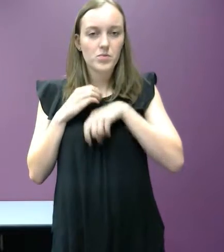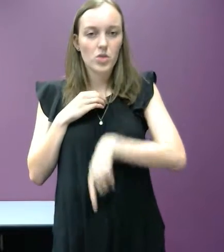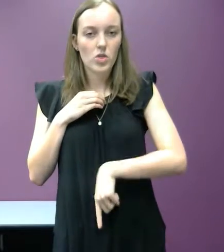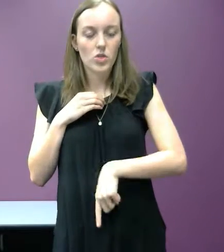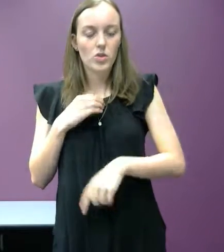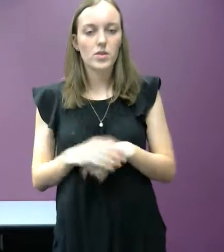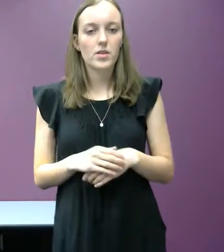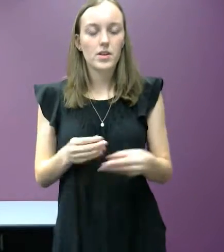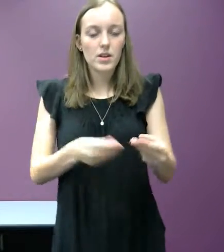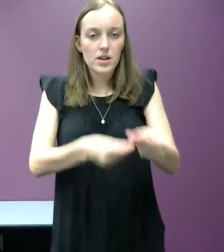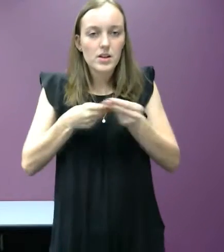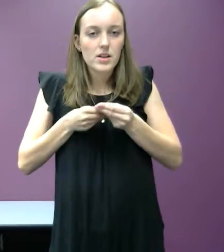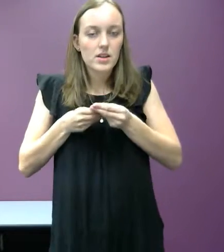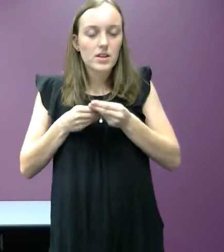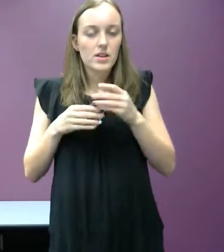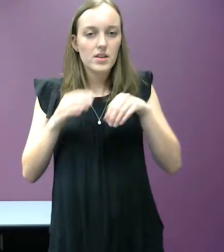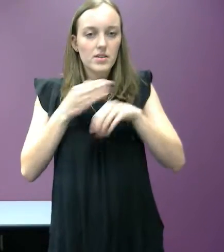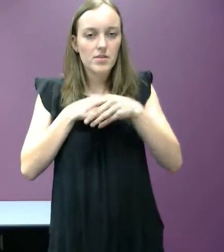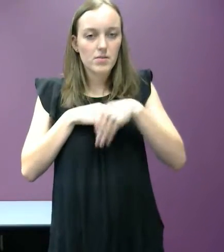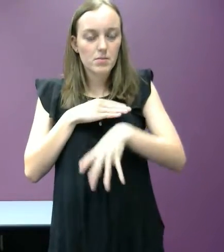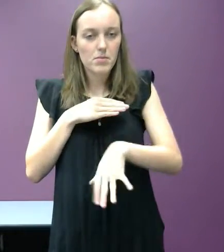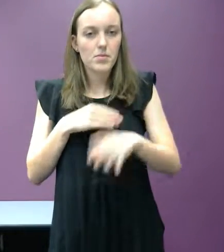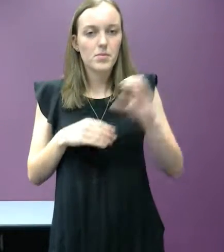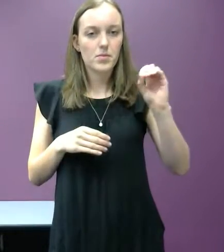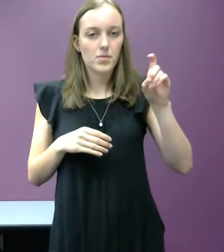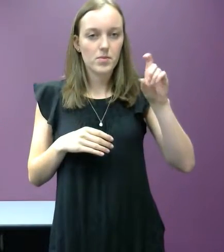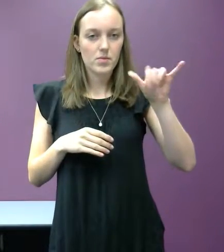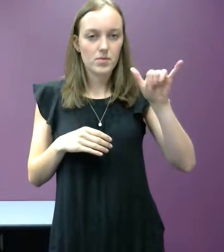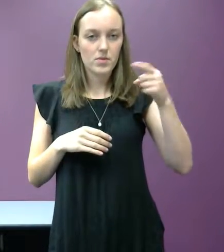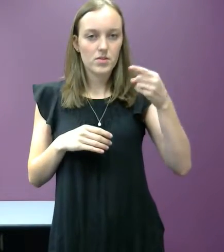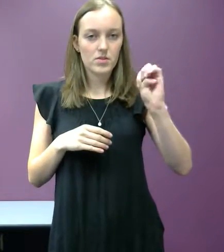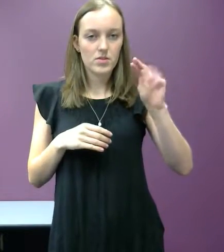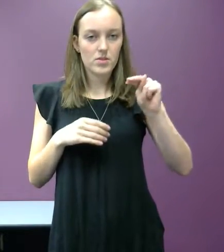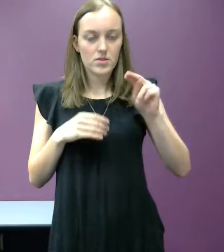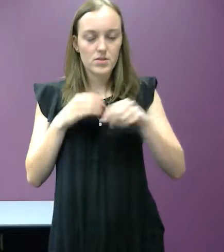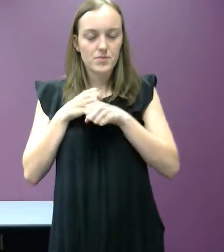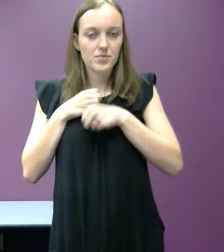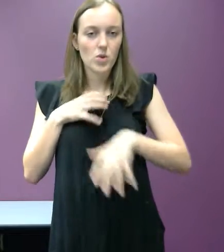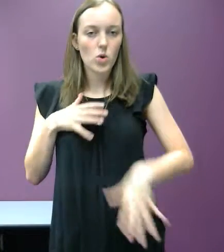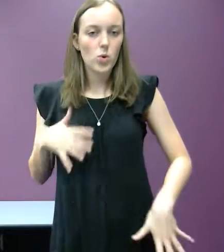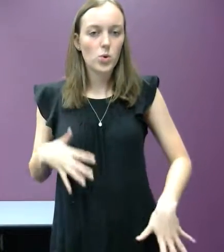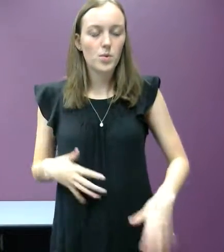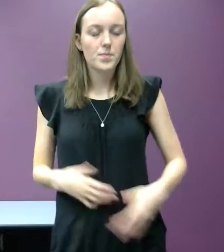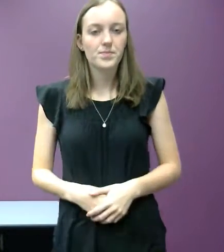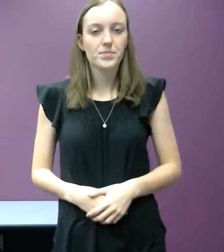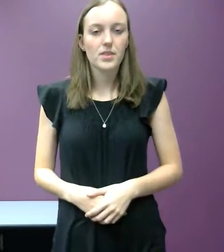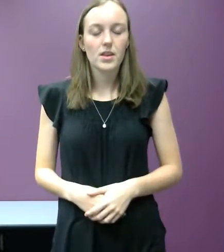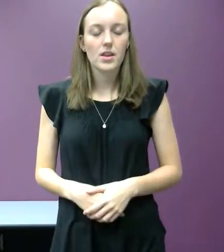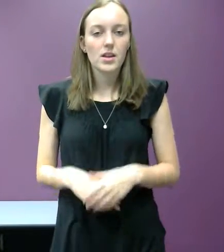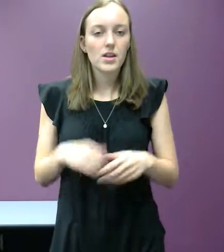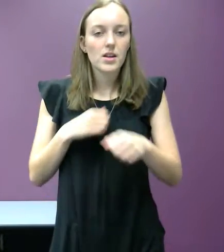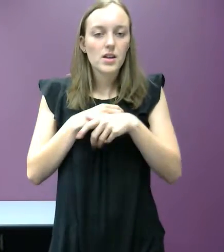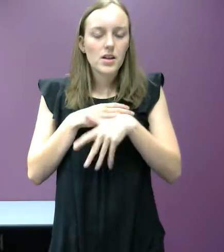body. But the 4 chambers are really important because they keep the blood separate. The blood that has oxygen in